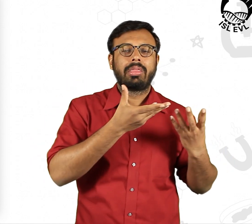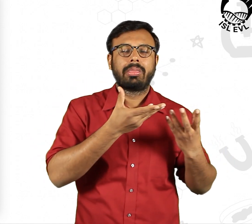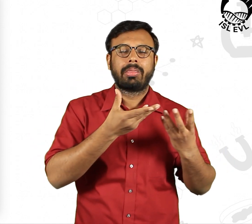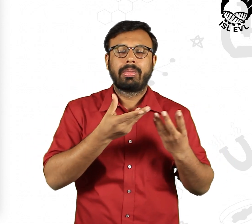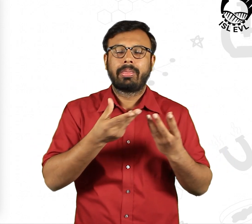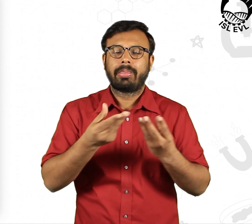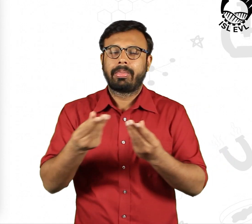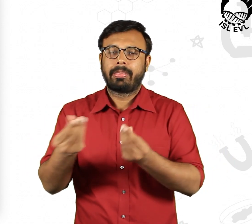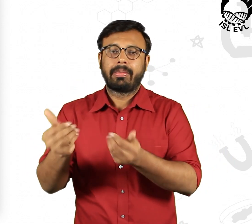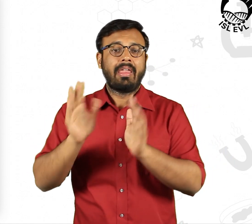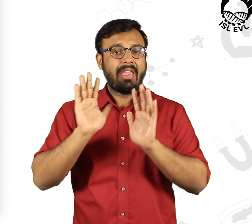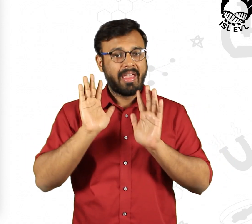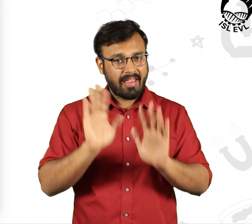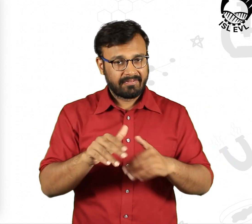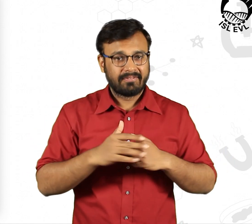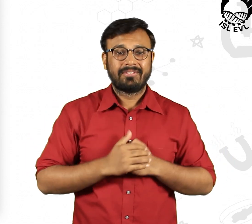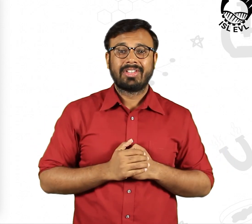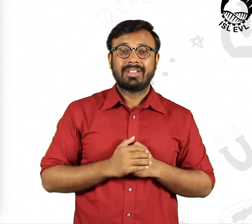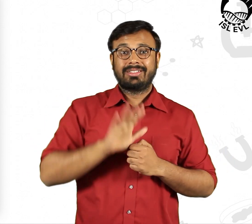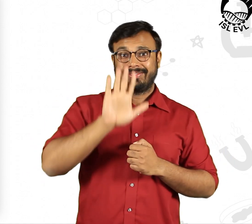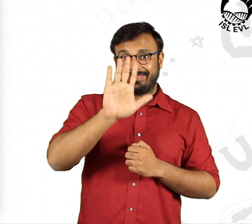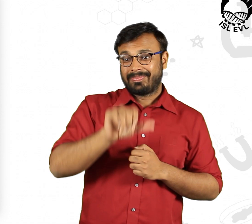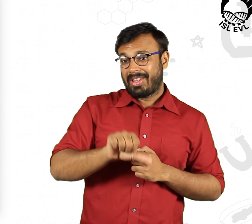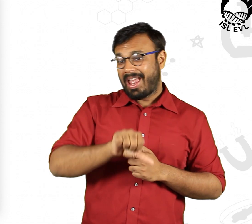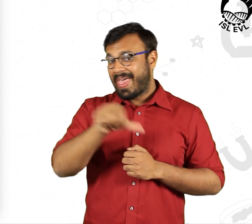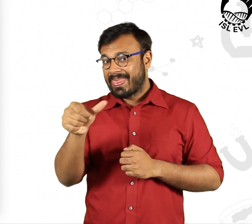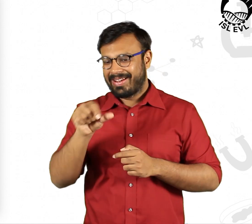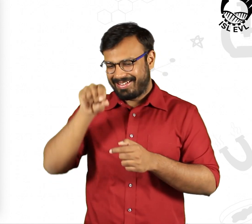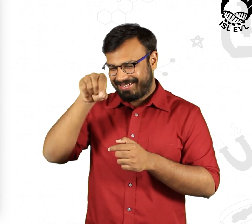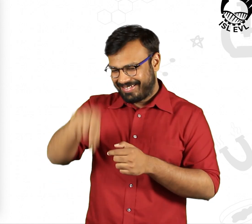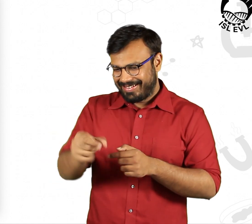This might happen if more light